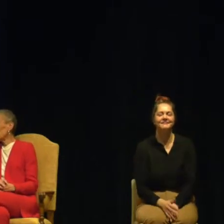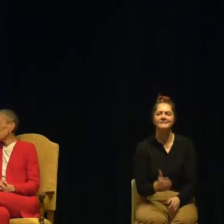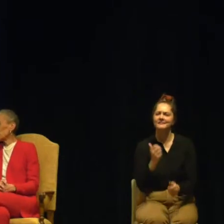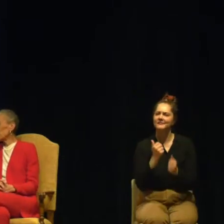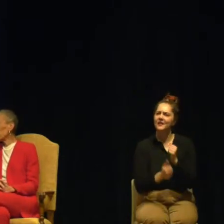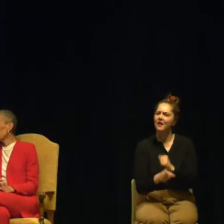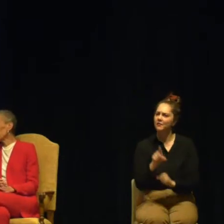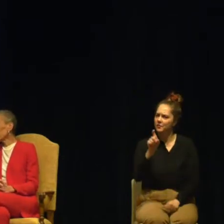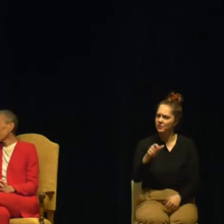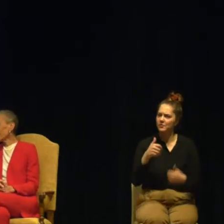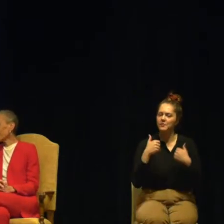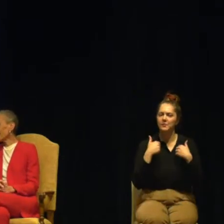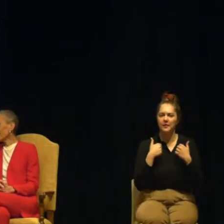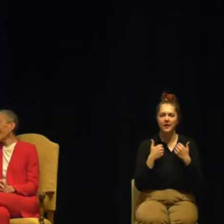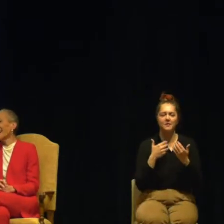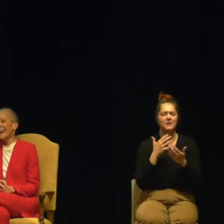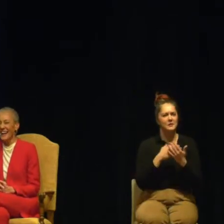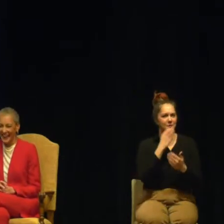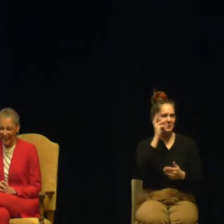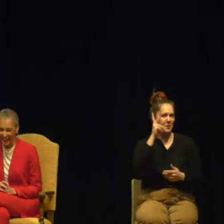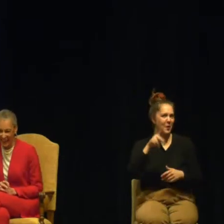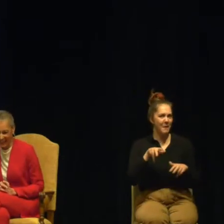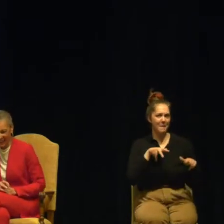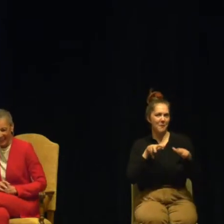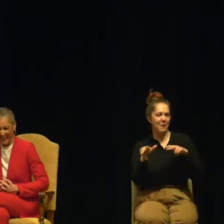Everyone should have some walk-up music, right?